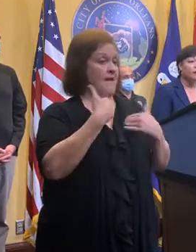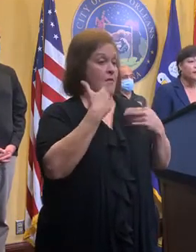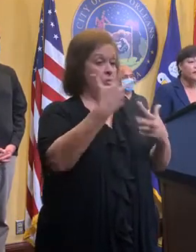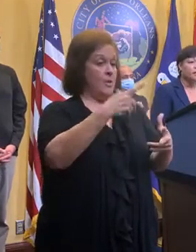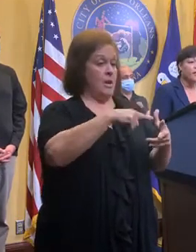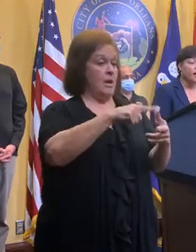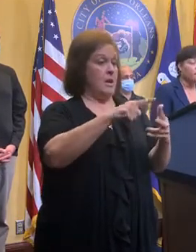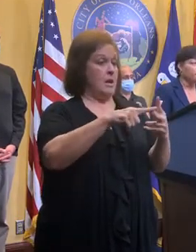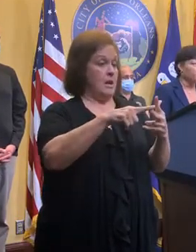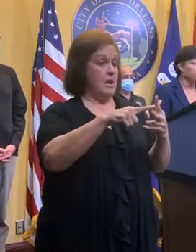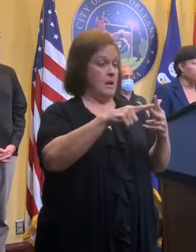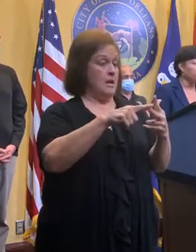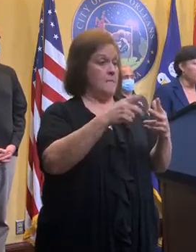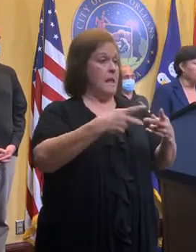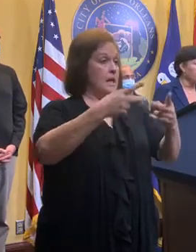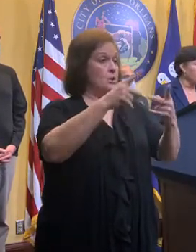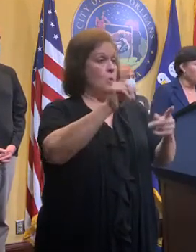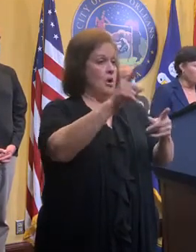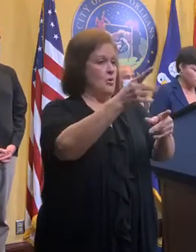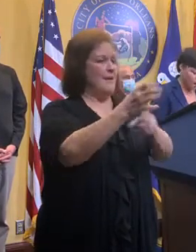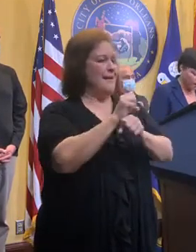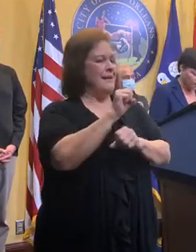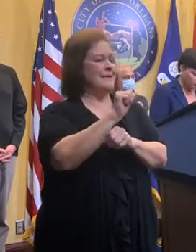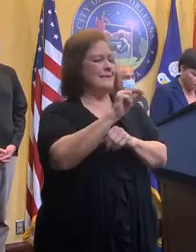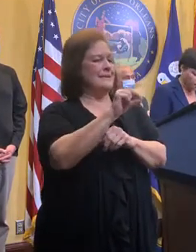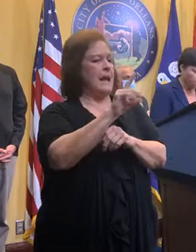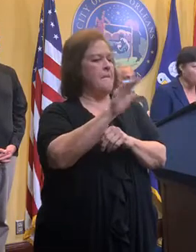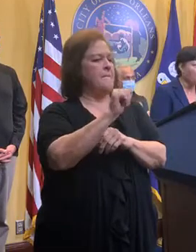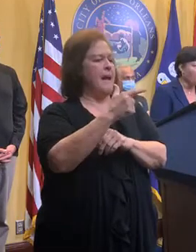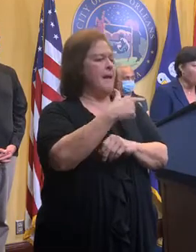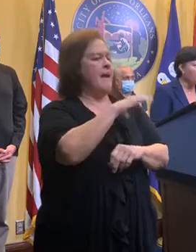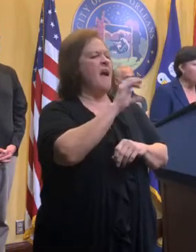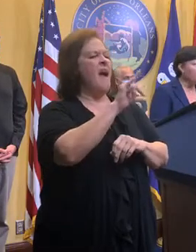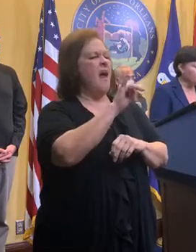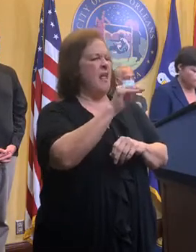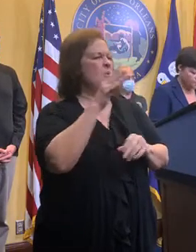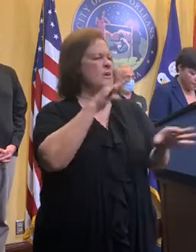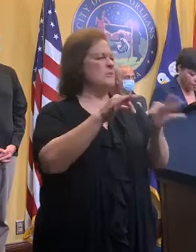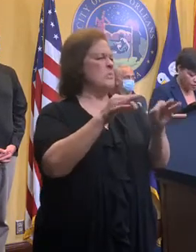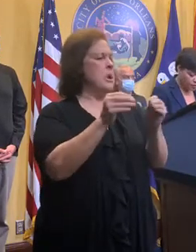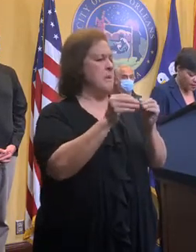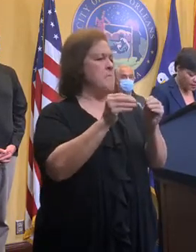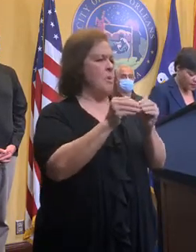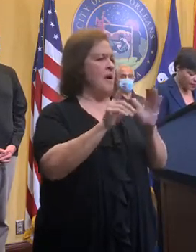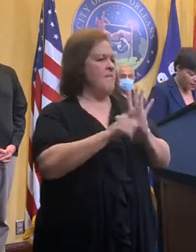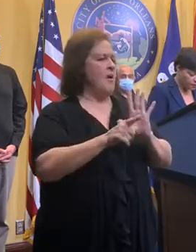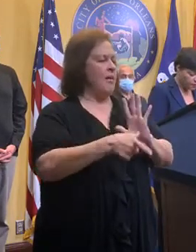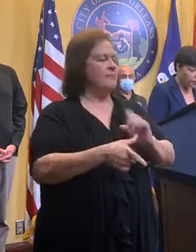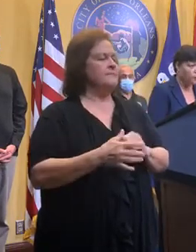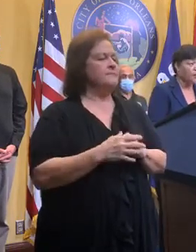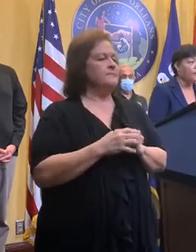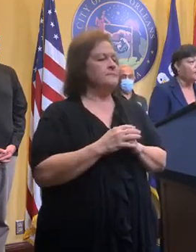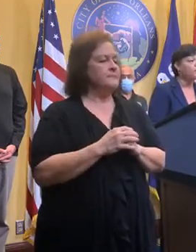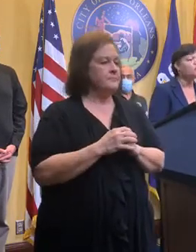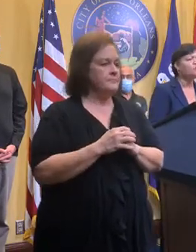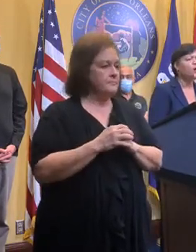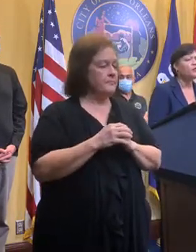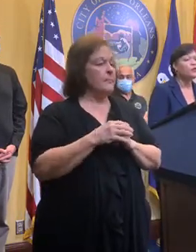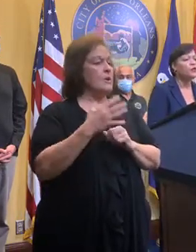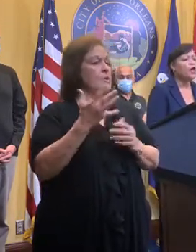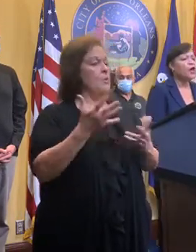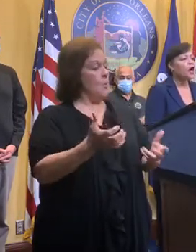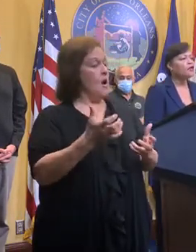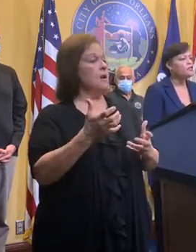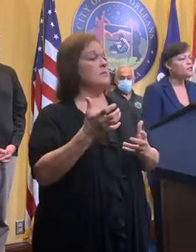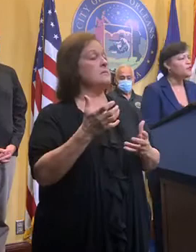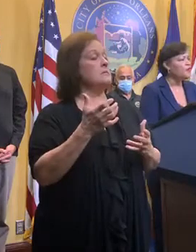areas throughout the city. There is still sand available. Colin will give you more information as it relates to those areas. I just